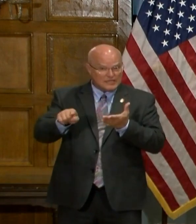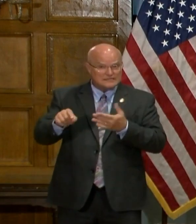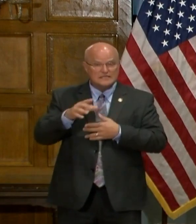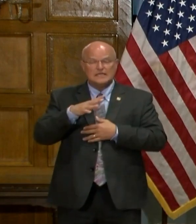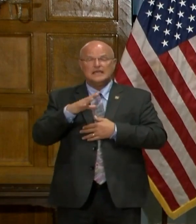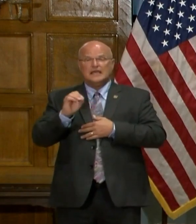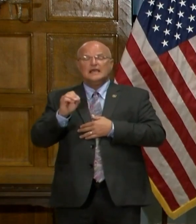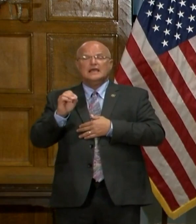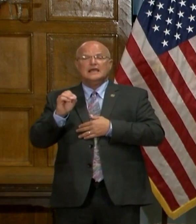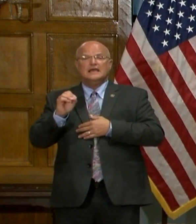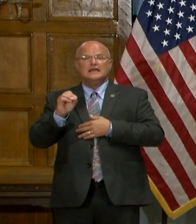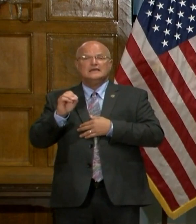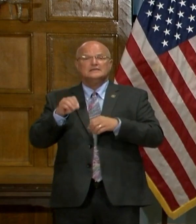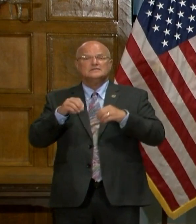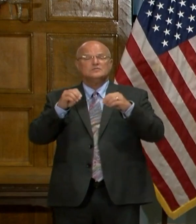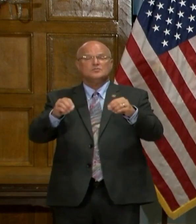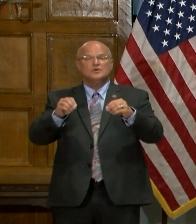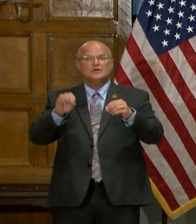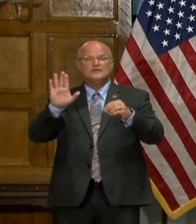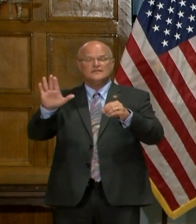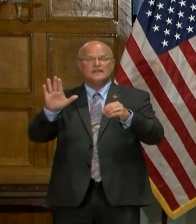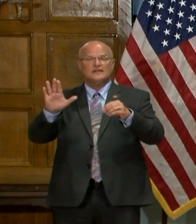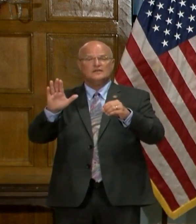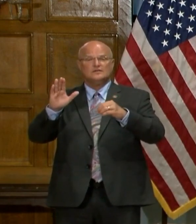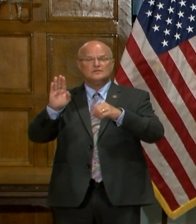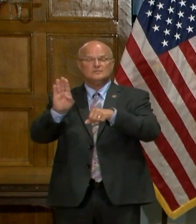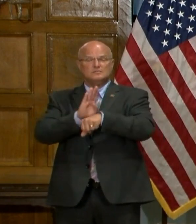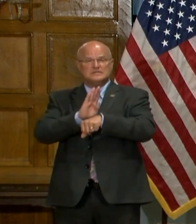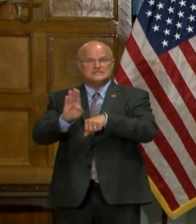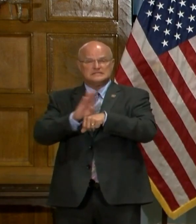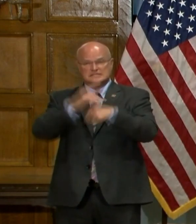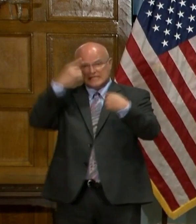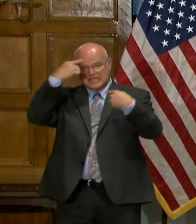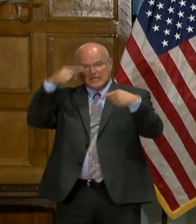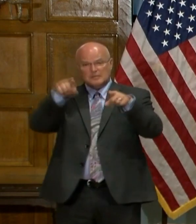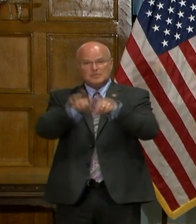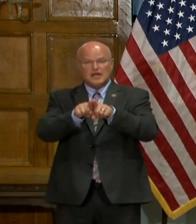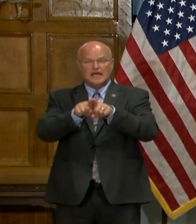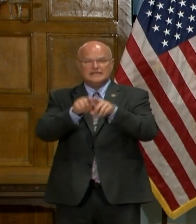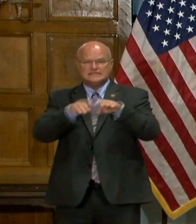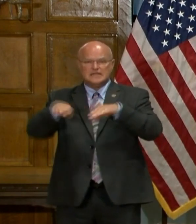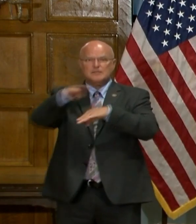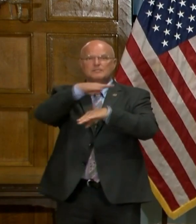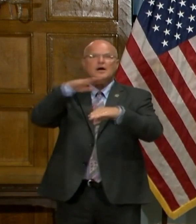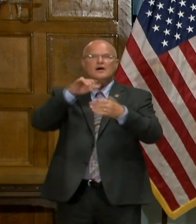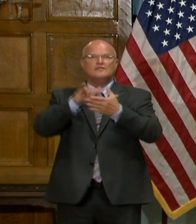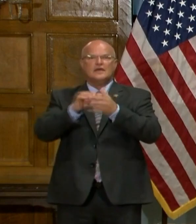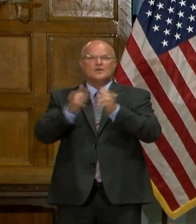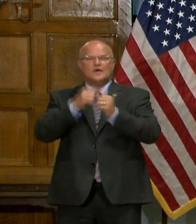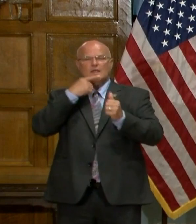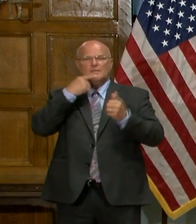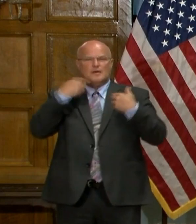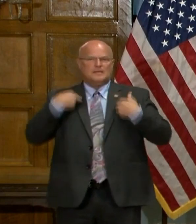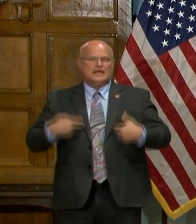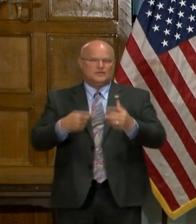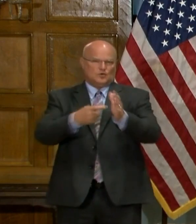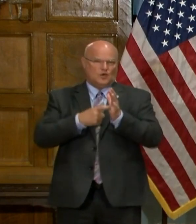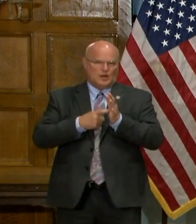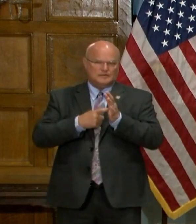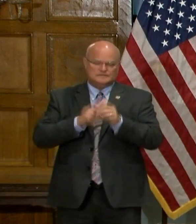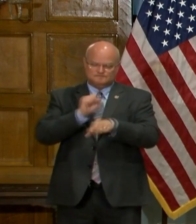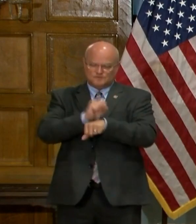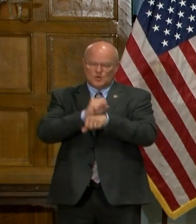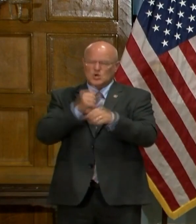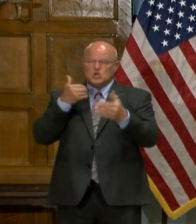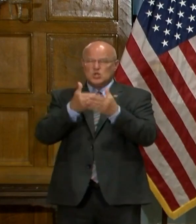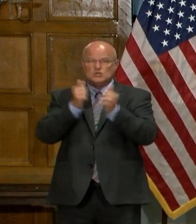to put their facilities in compliance and even above that with the public health requirements. They work